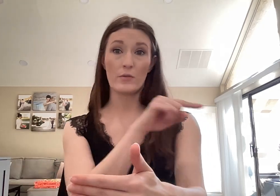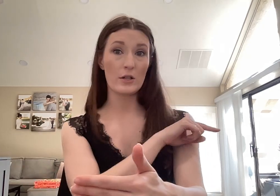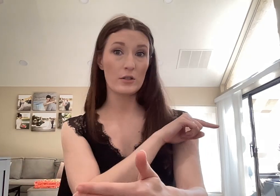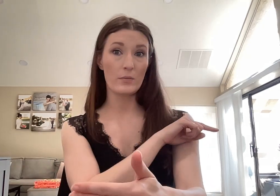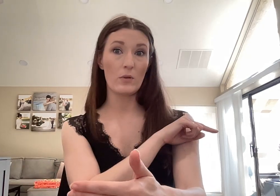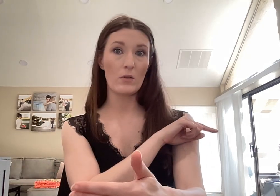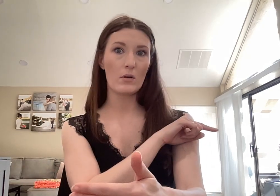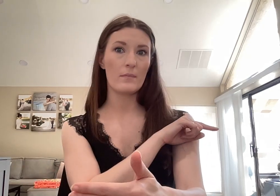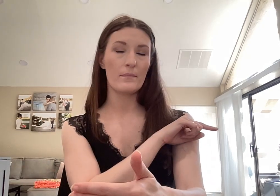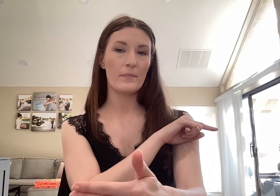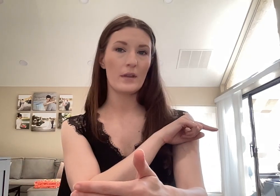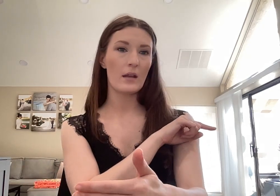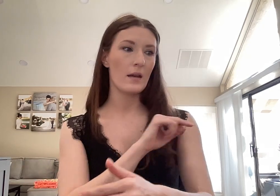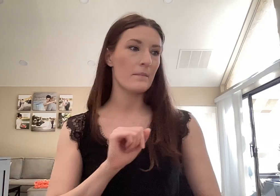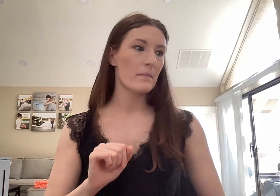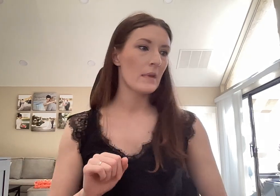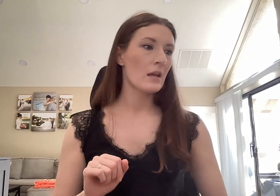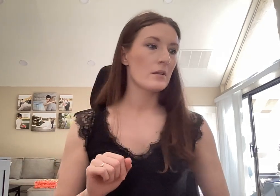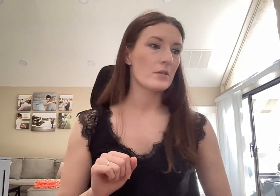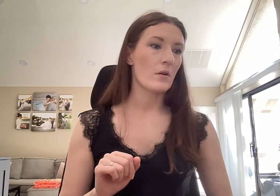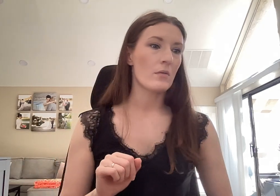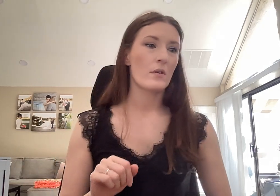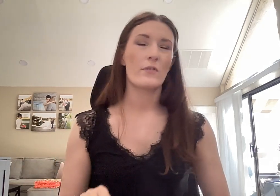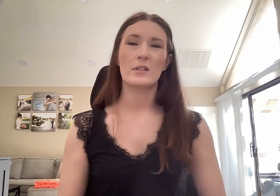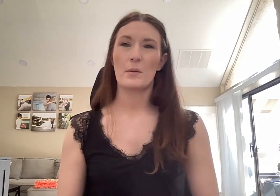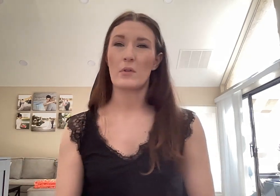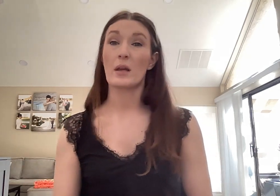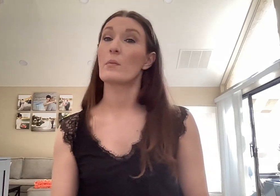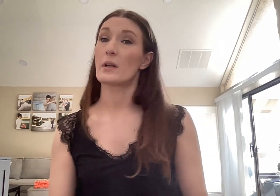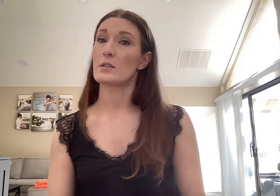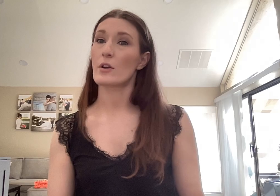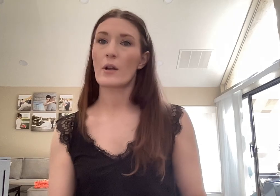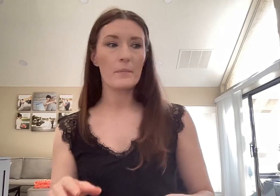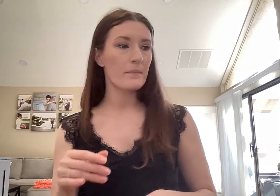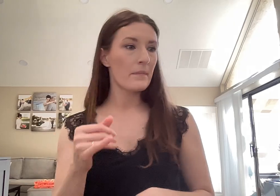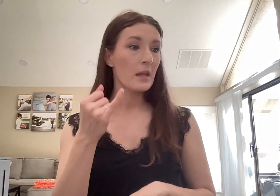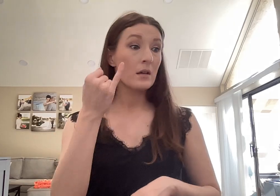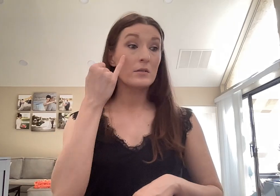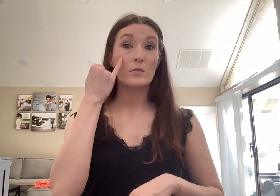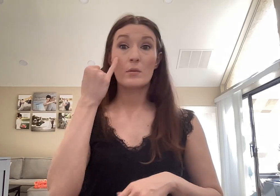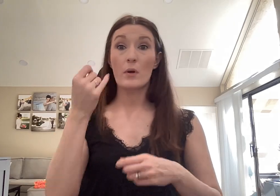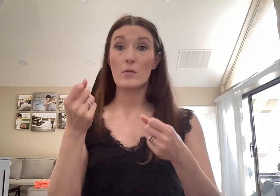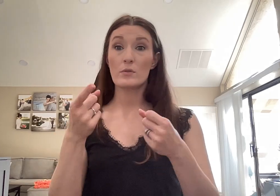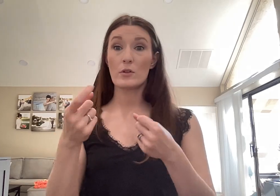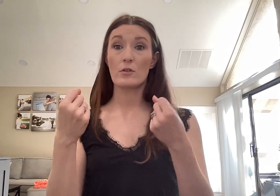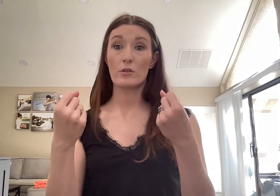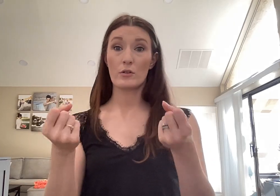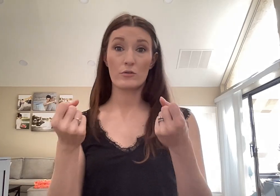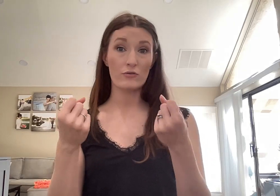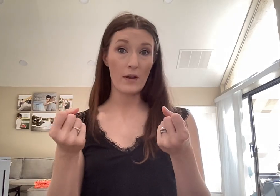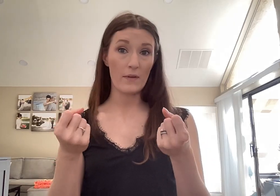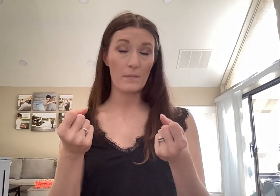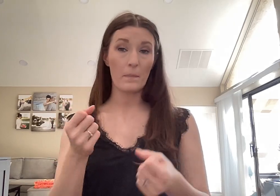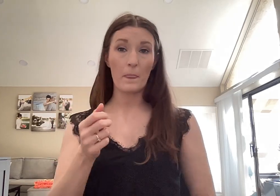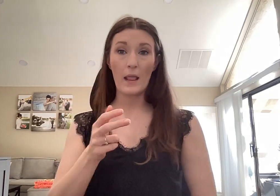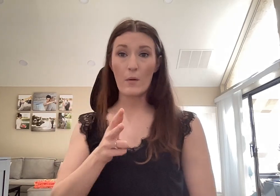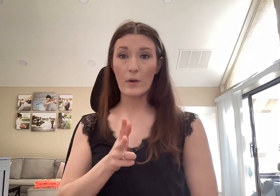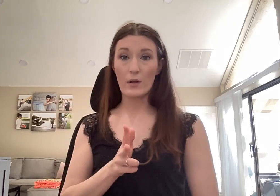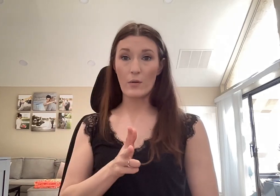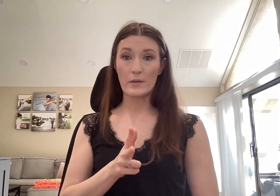directions when you look. Okay, so for example, like when it's dark. So suppose you're driving and we are going